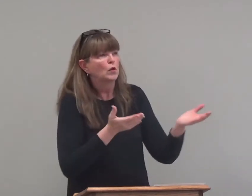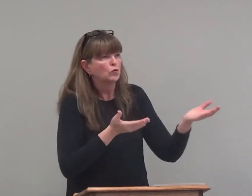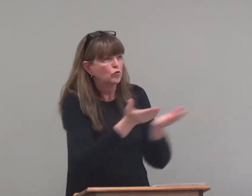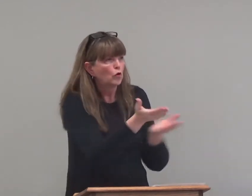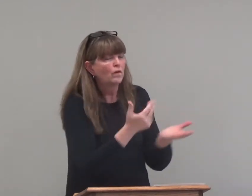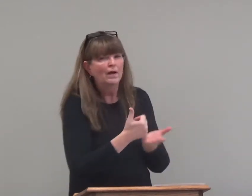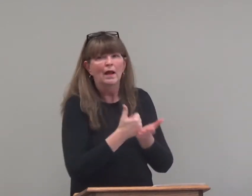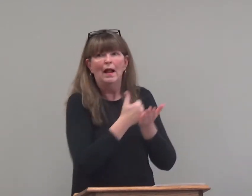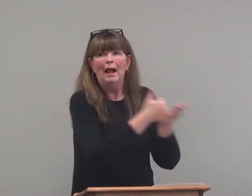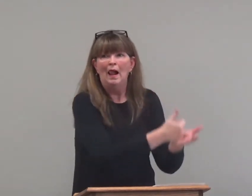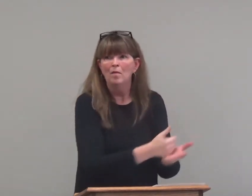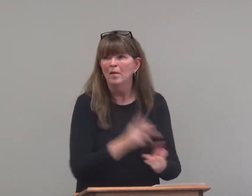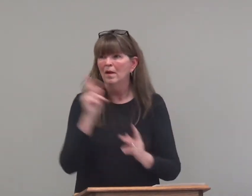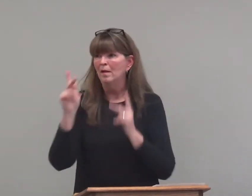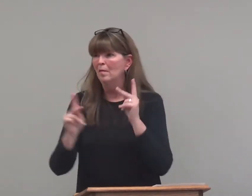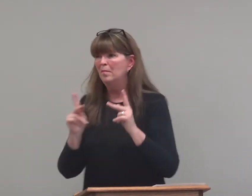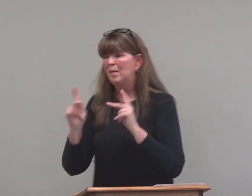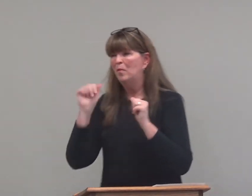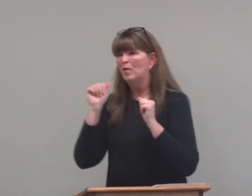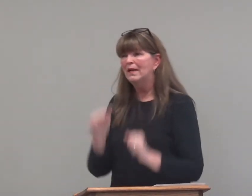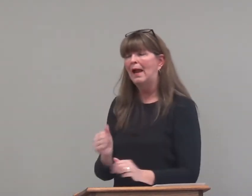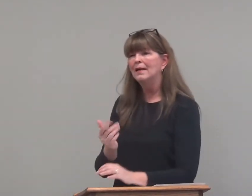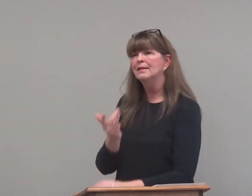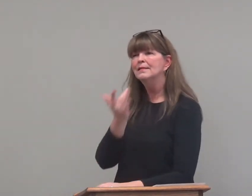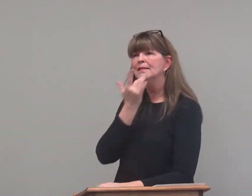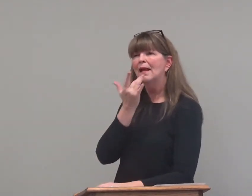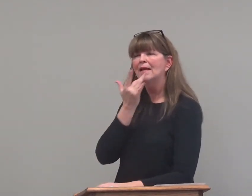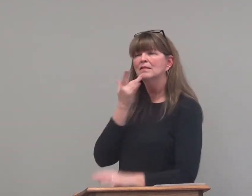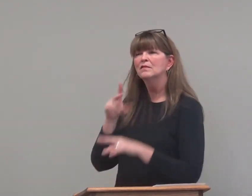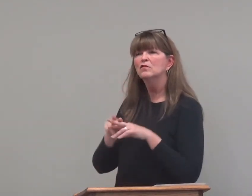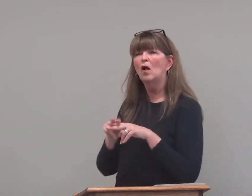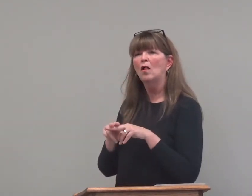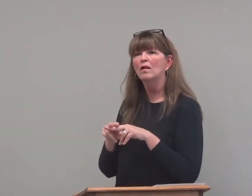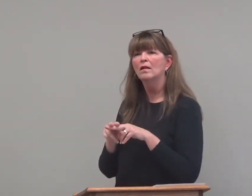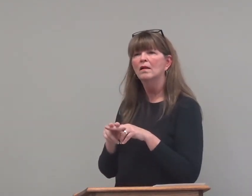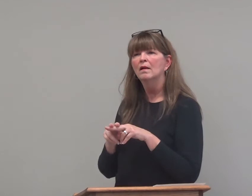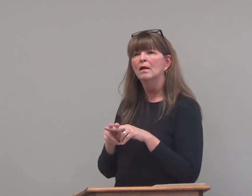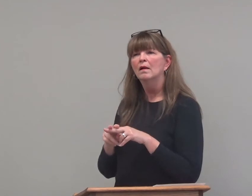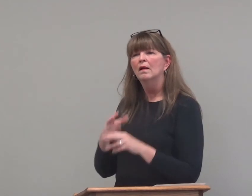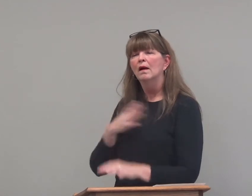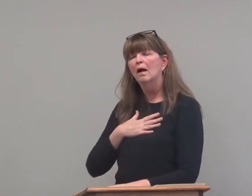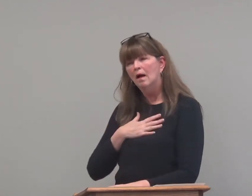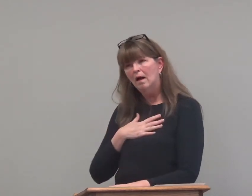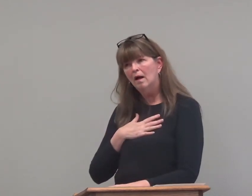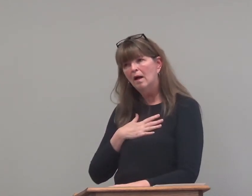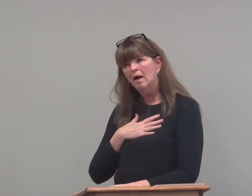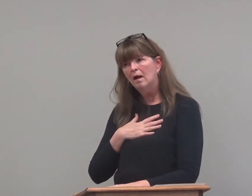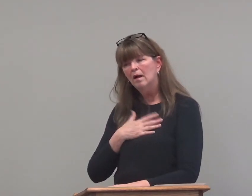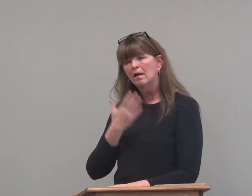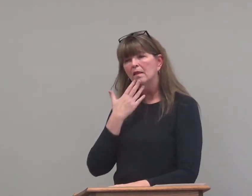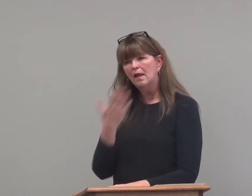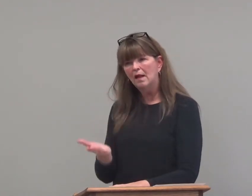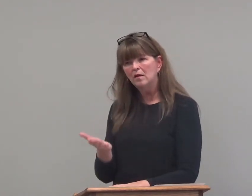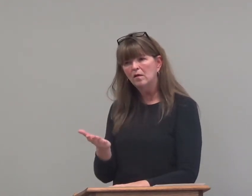that we serve, that we help people, then people can taste that, can taste our salt.